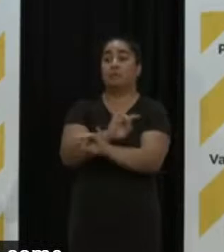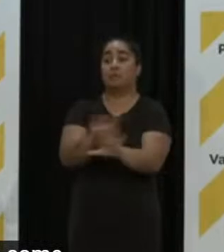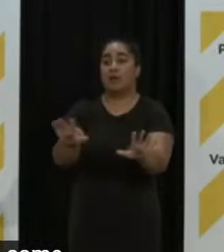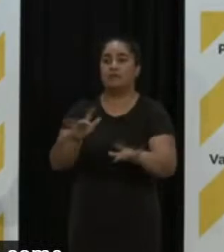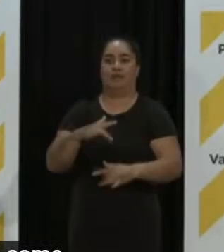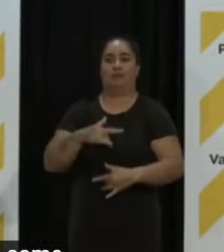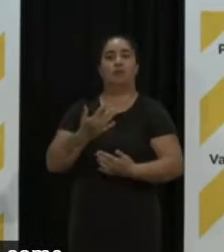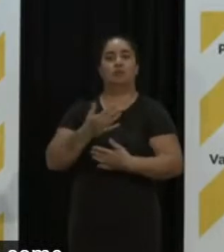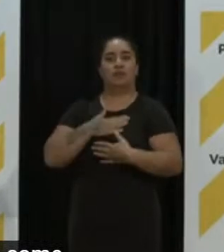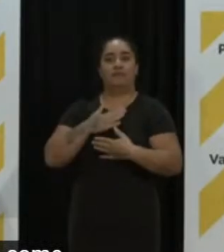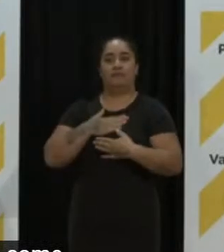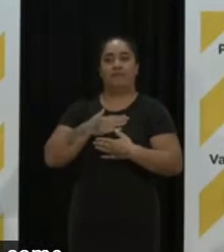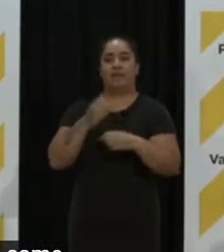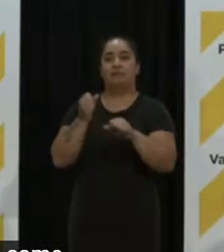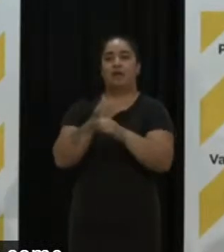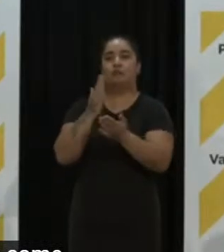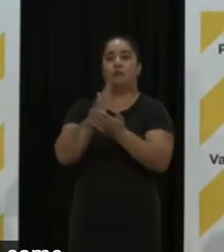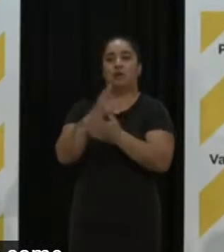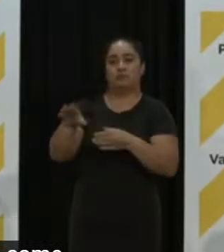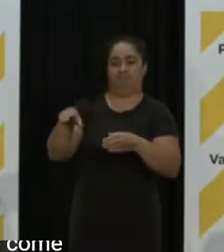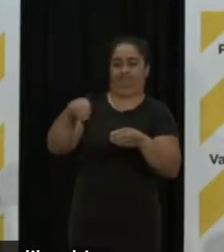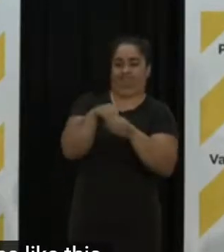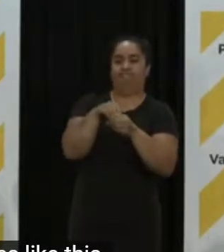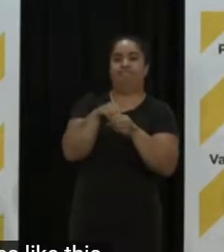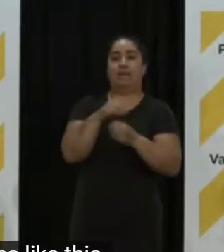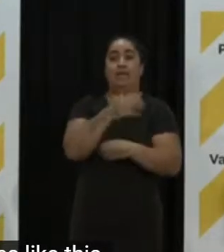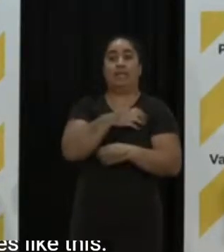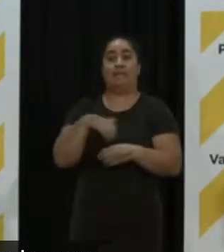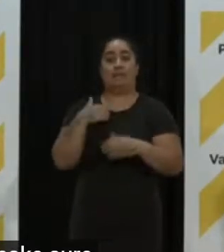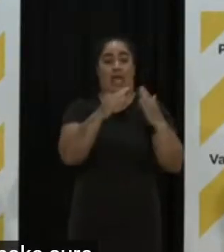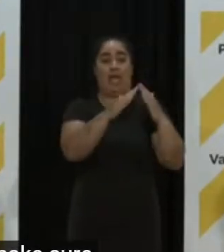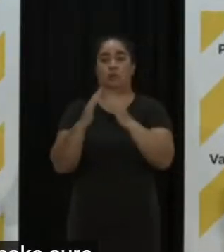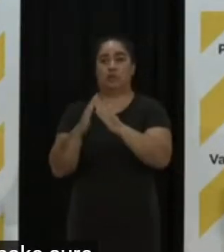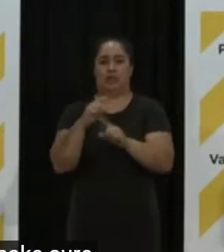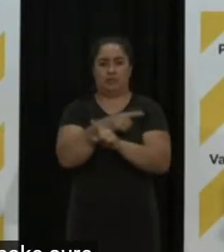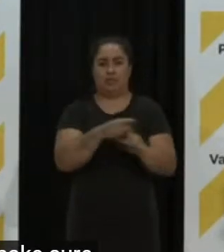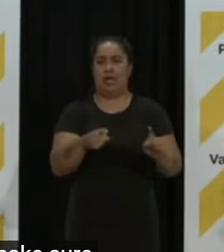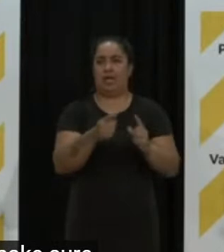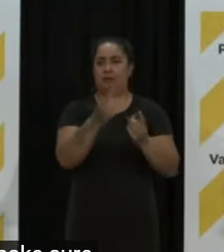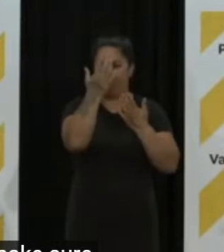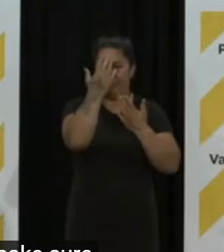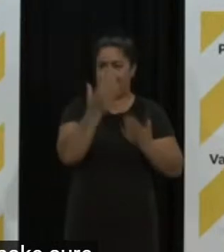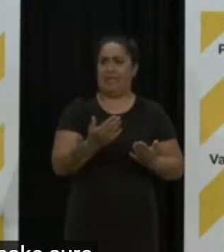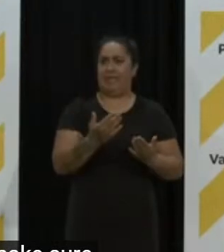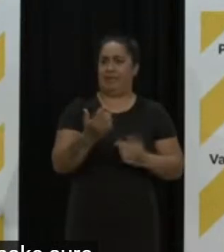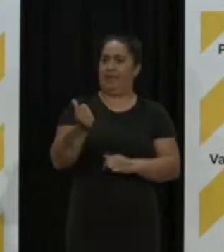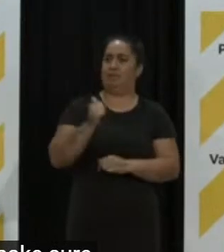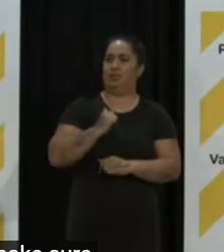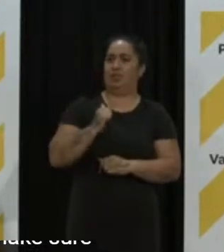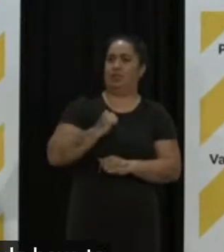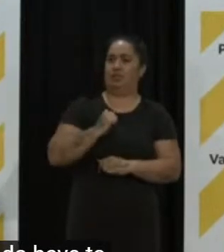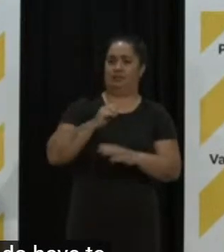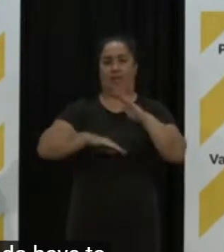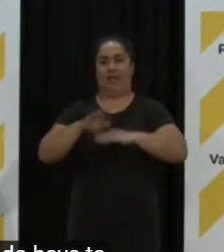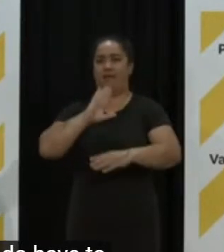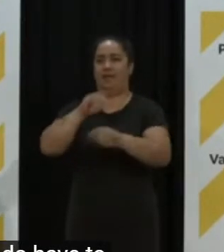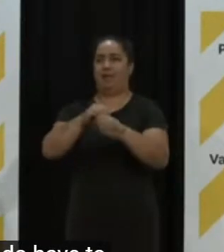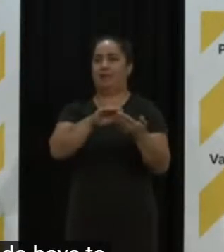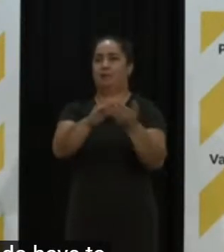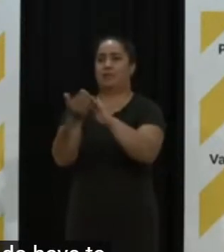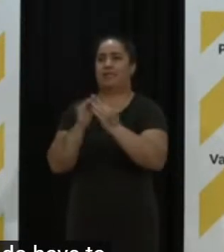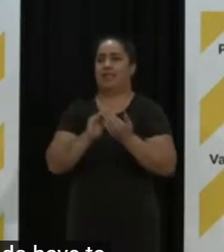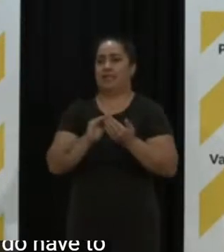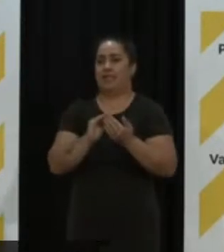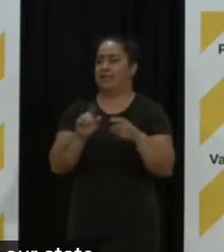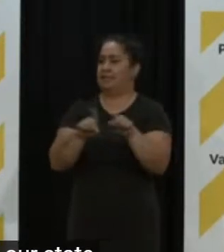that people are in our state housing are respecting basic expectations in a community, and,